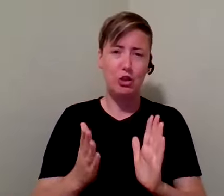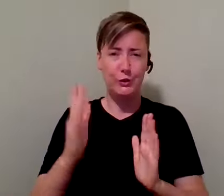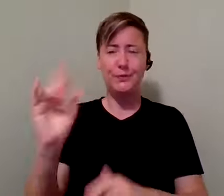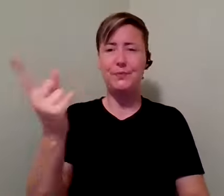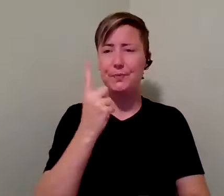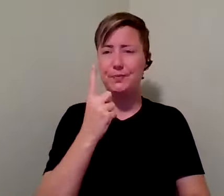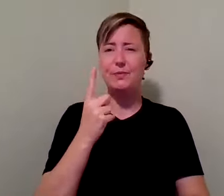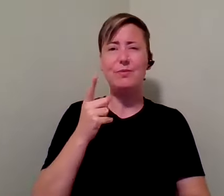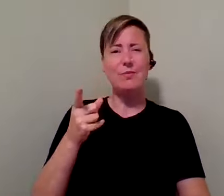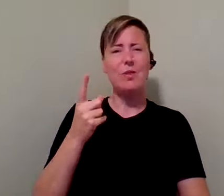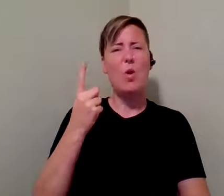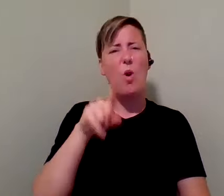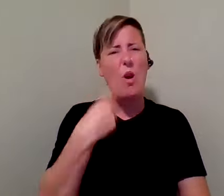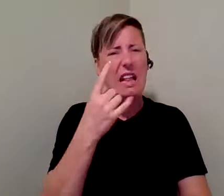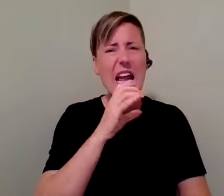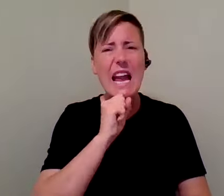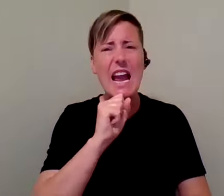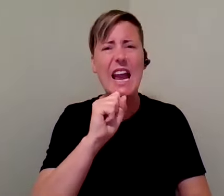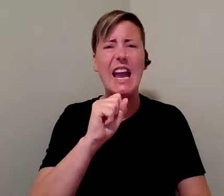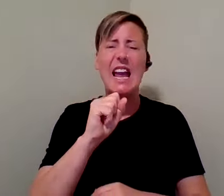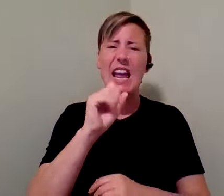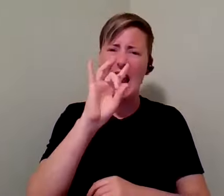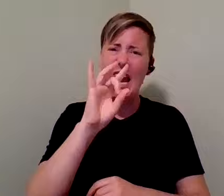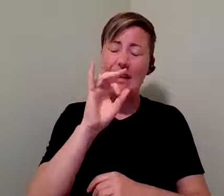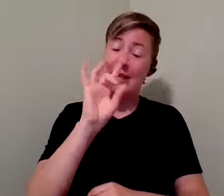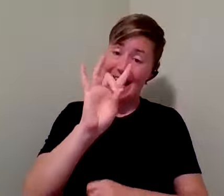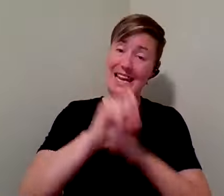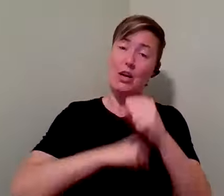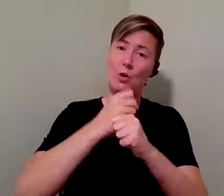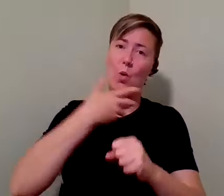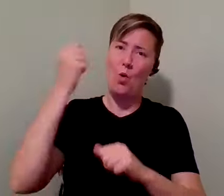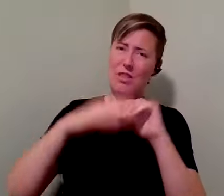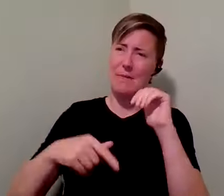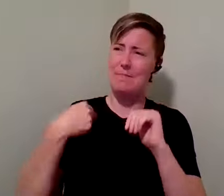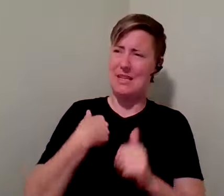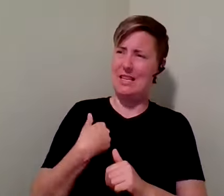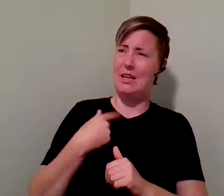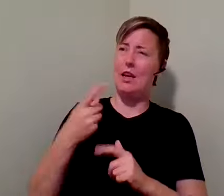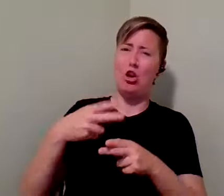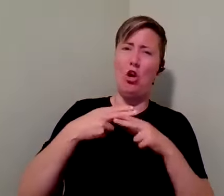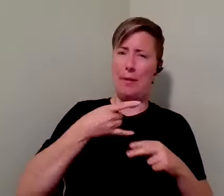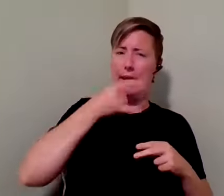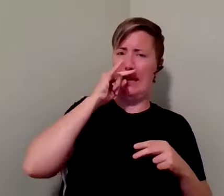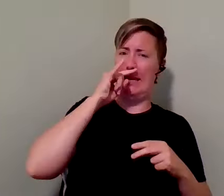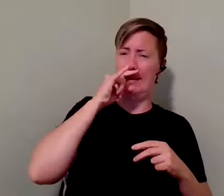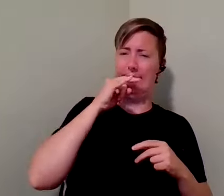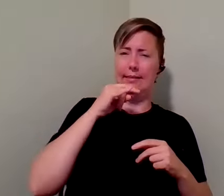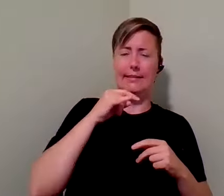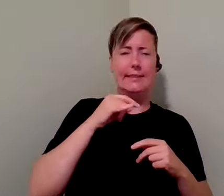only 8 years older than me and called me kid. You're 16 years sober. So he says, "Look, kid, A is about two things. It's